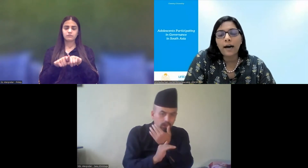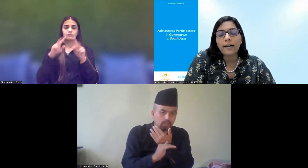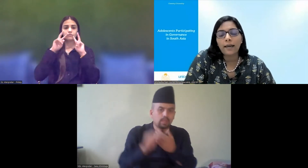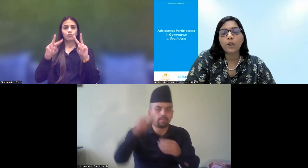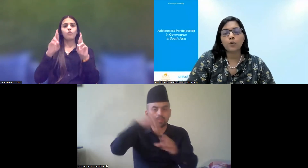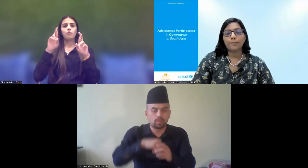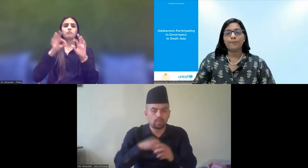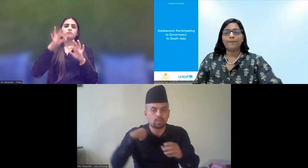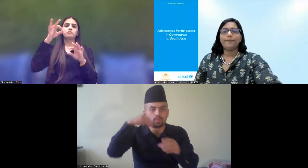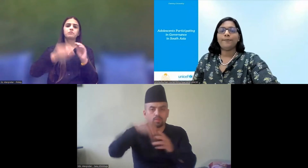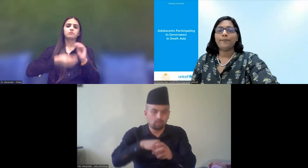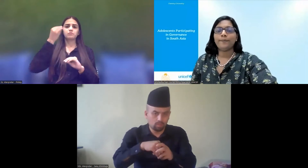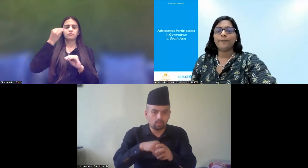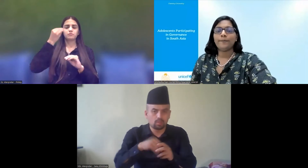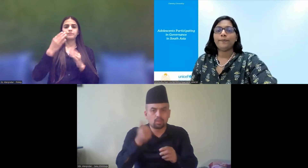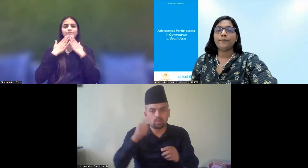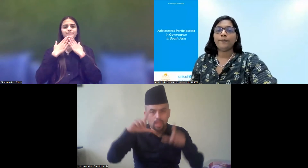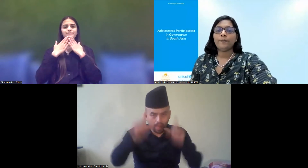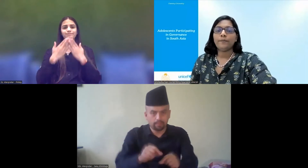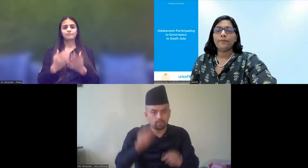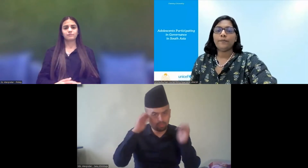this regard. Thank you.